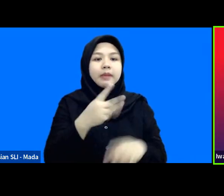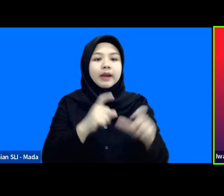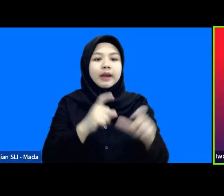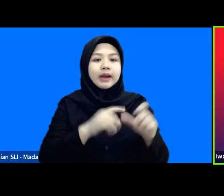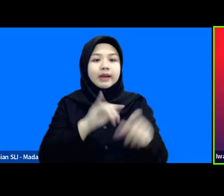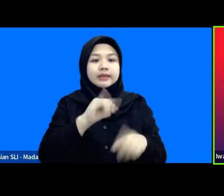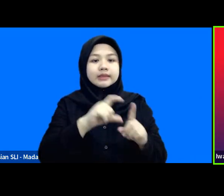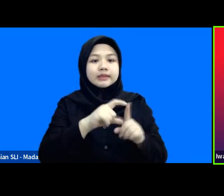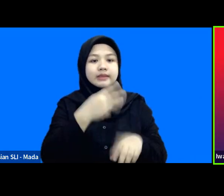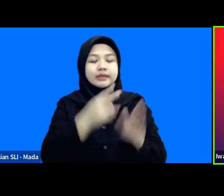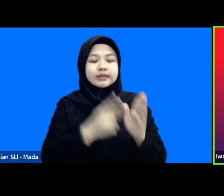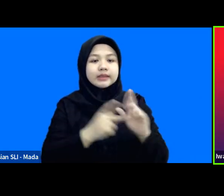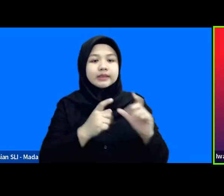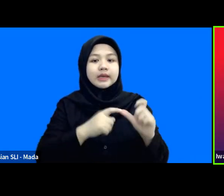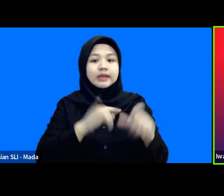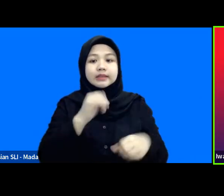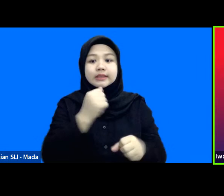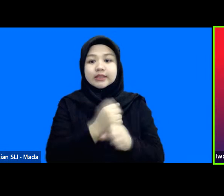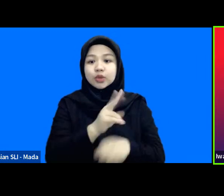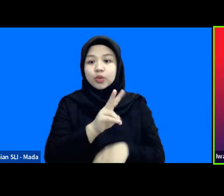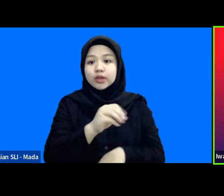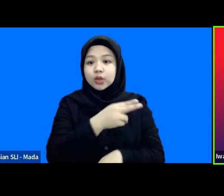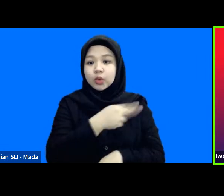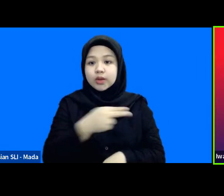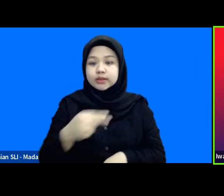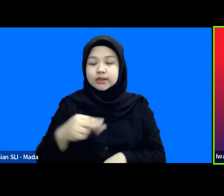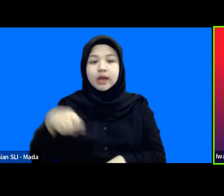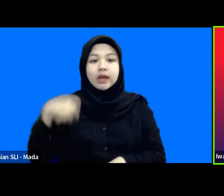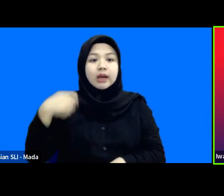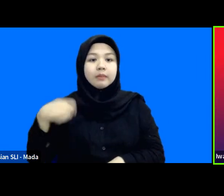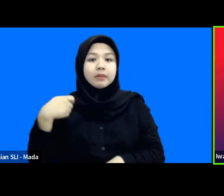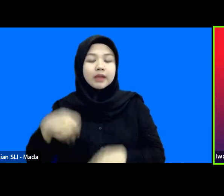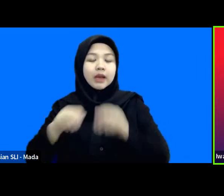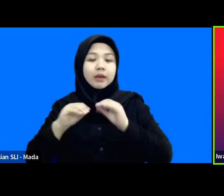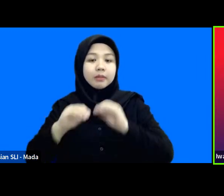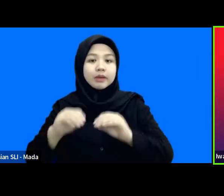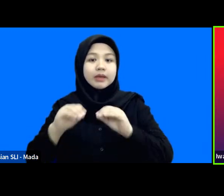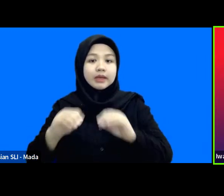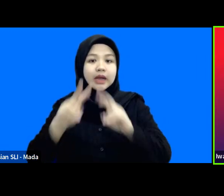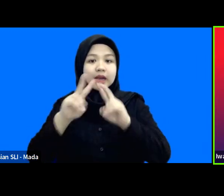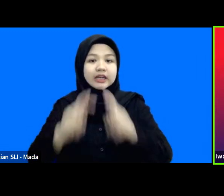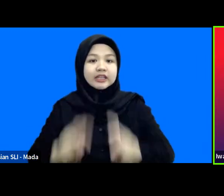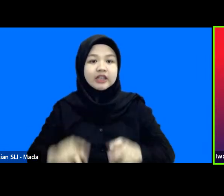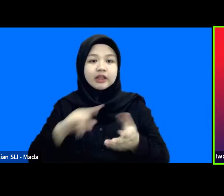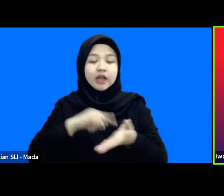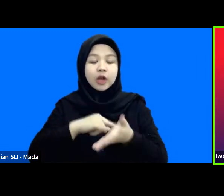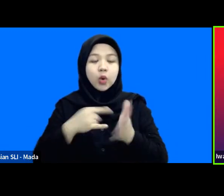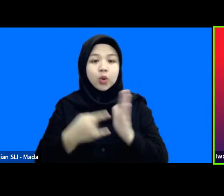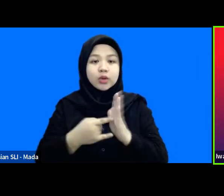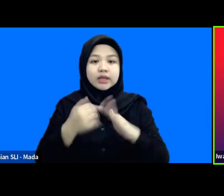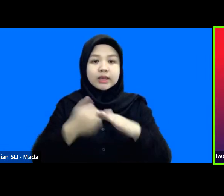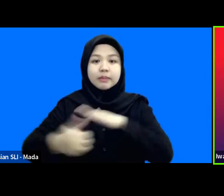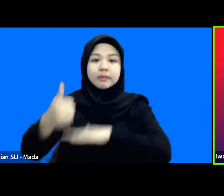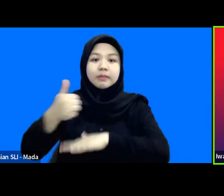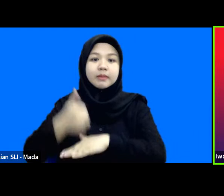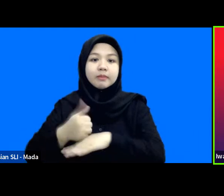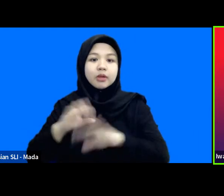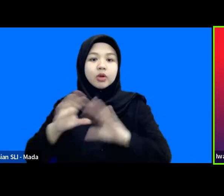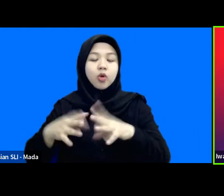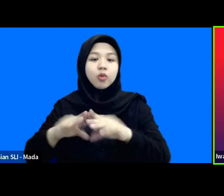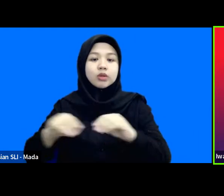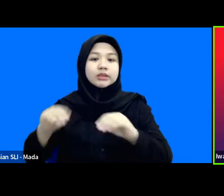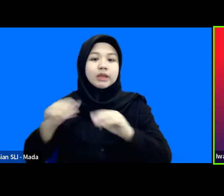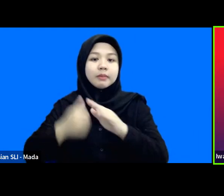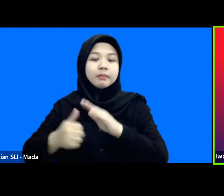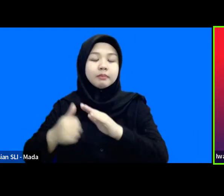and Technology of the Republic of Indonesia leads the G20 Education Working Group. We take the opportunity to have to lead